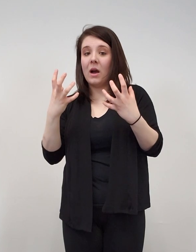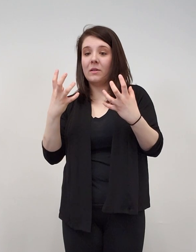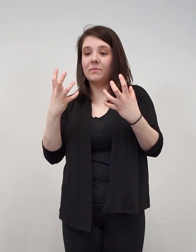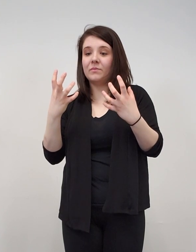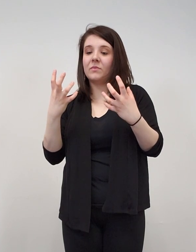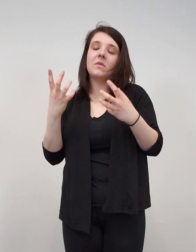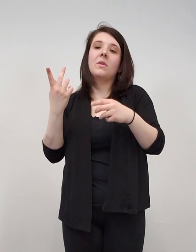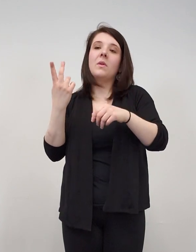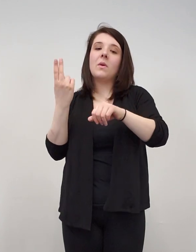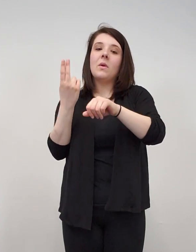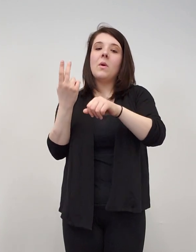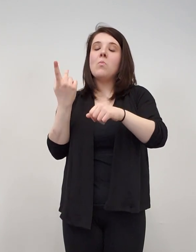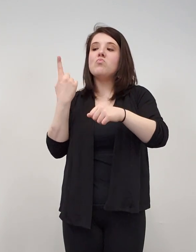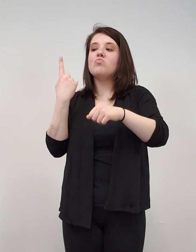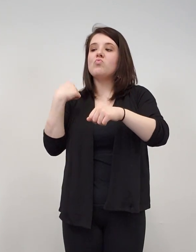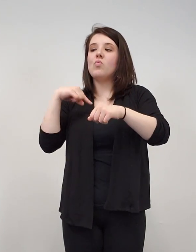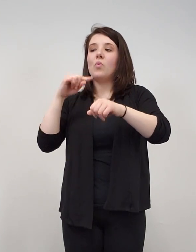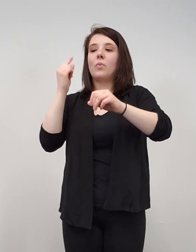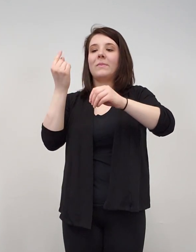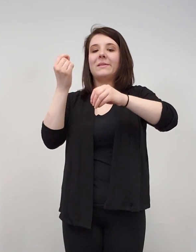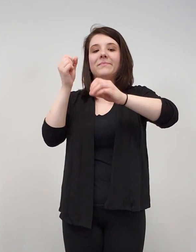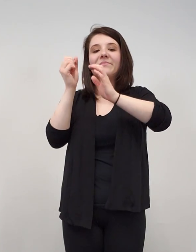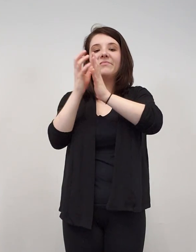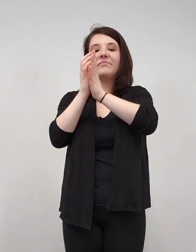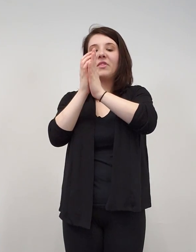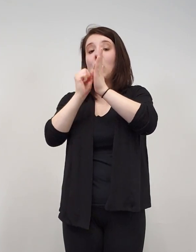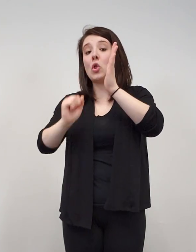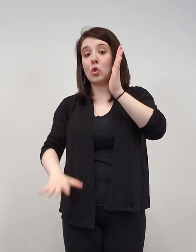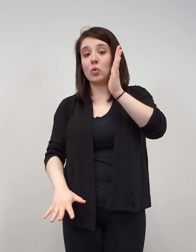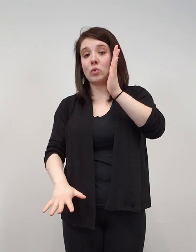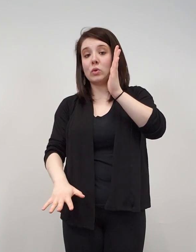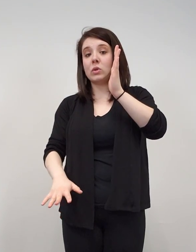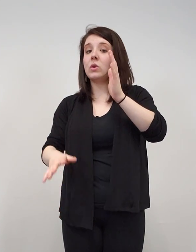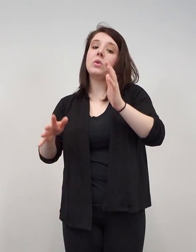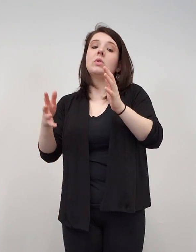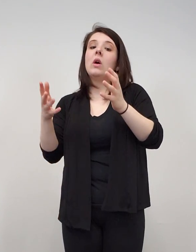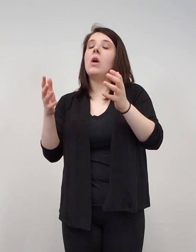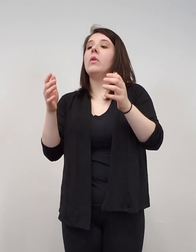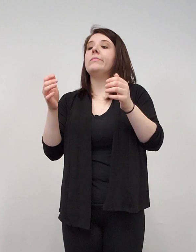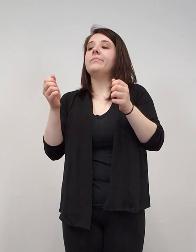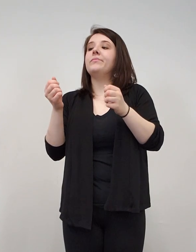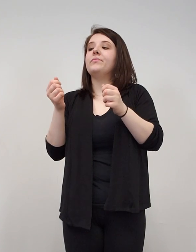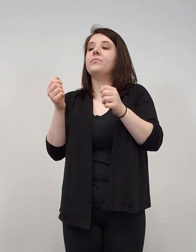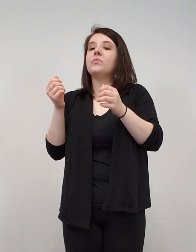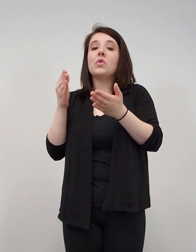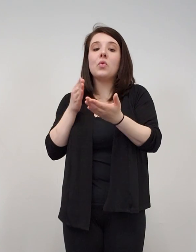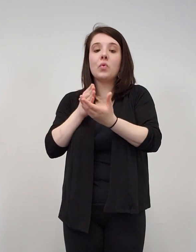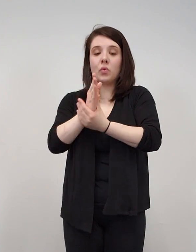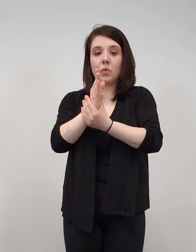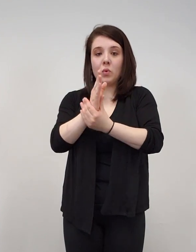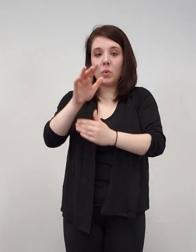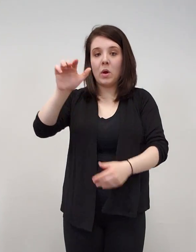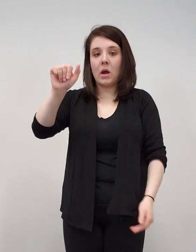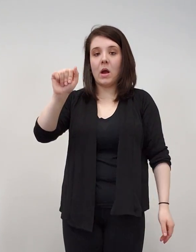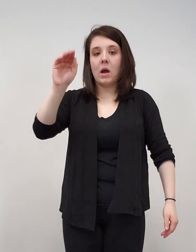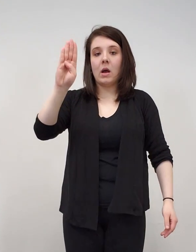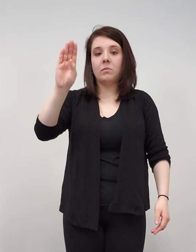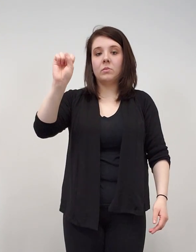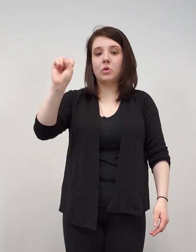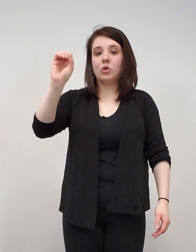handy. And then anything that's left over, yes, the things that are left over. So we're